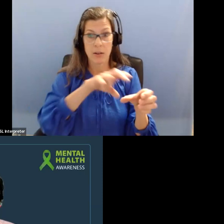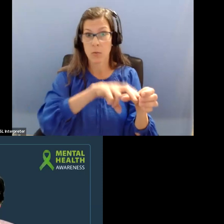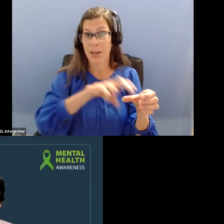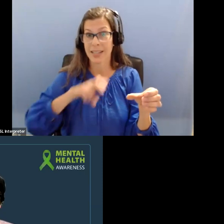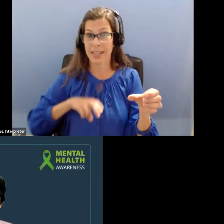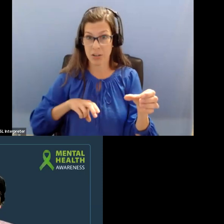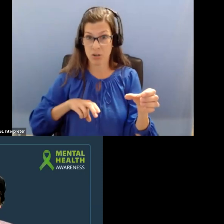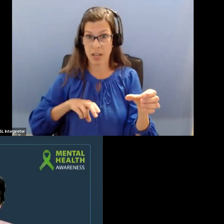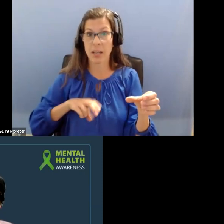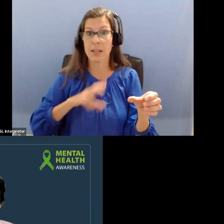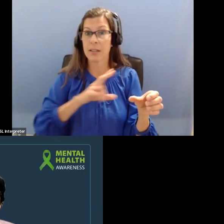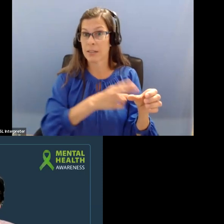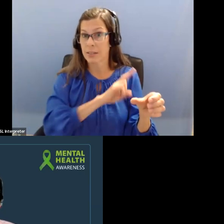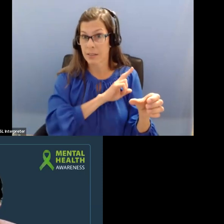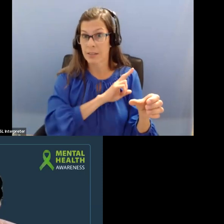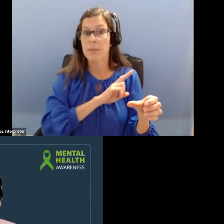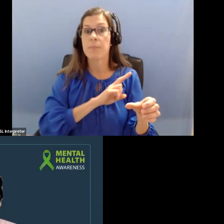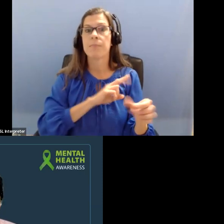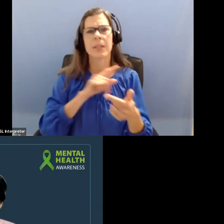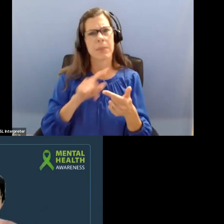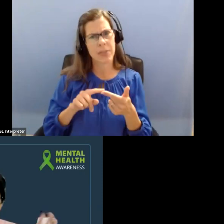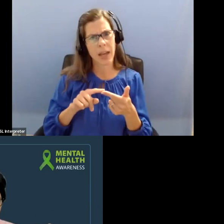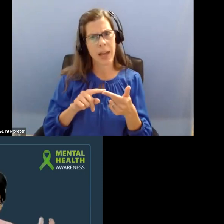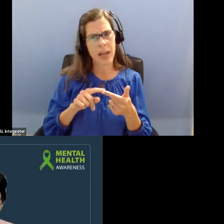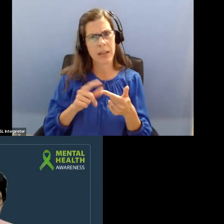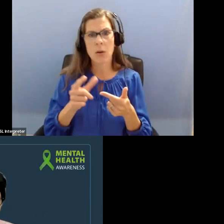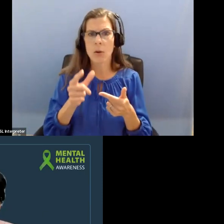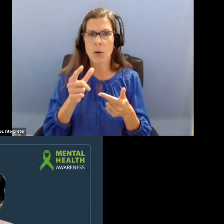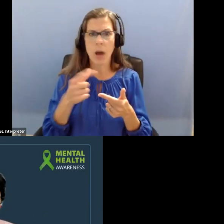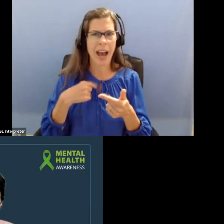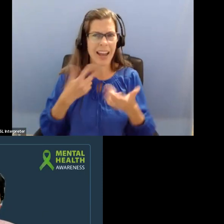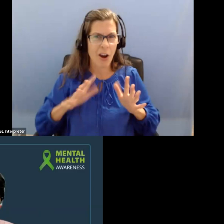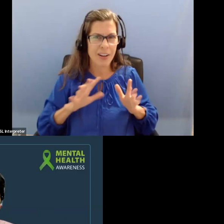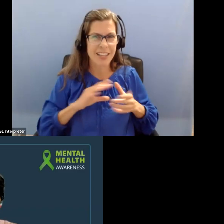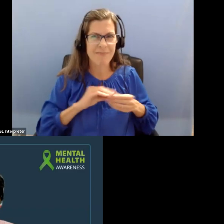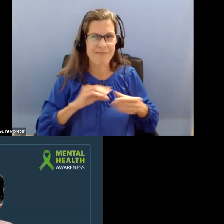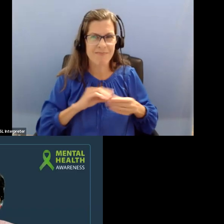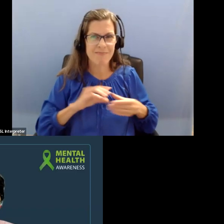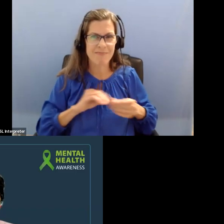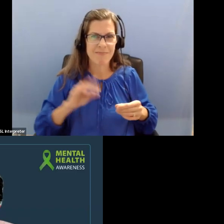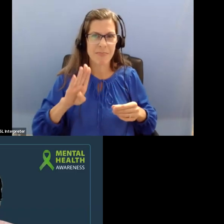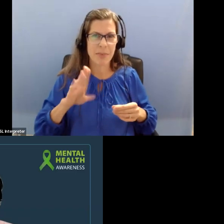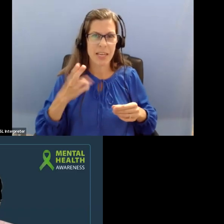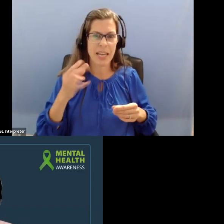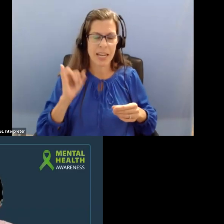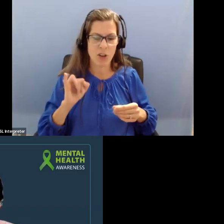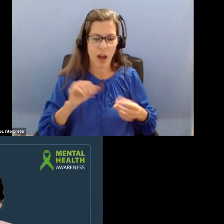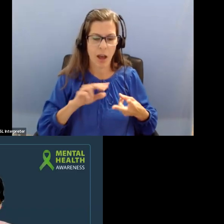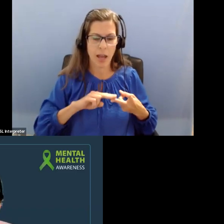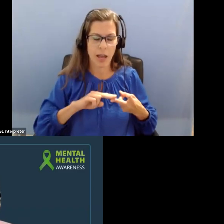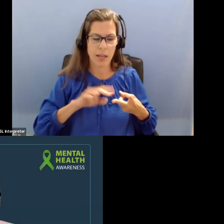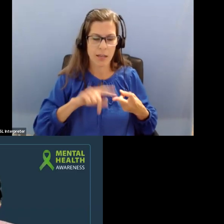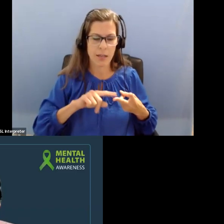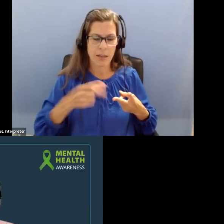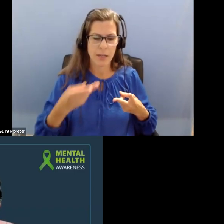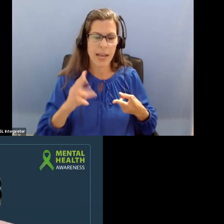But then I wonder who is replying, and I brought all this up with the BHI and HMA. So who